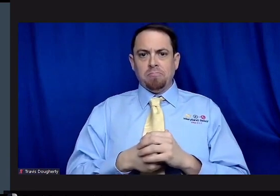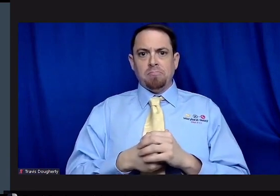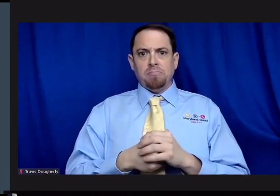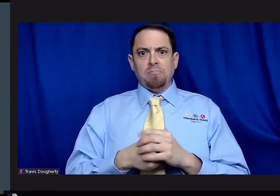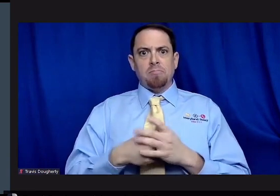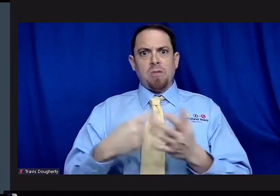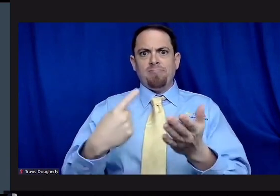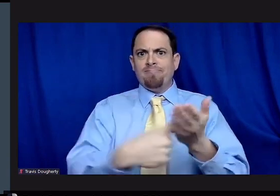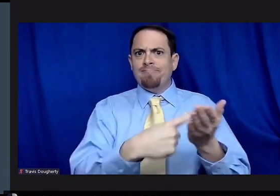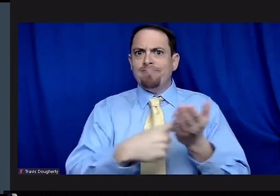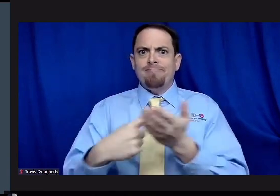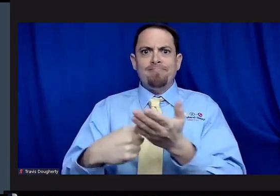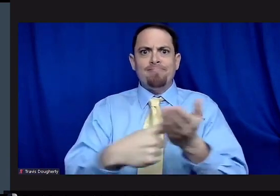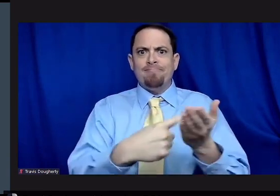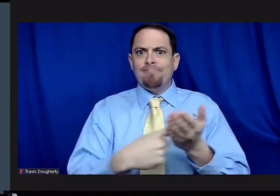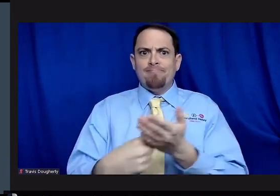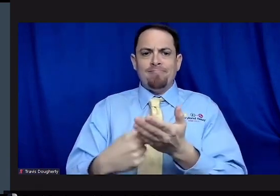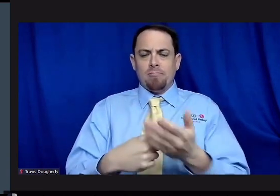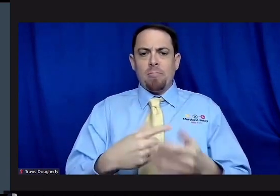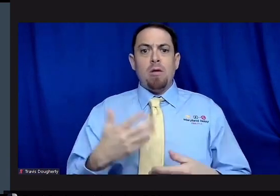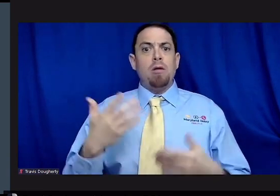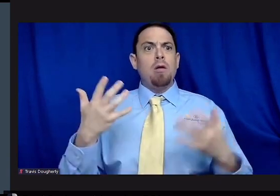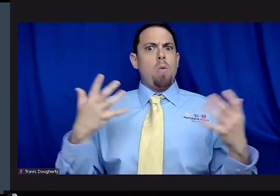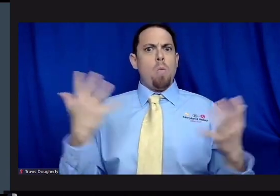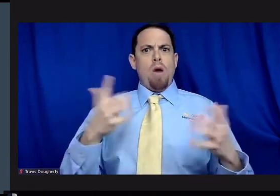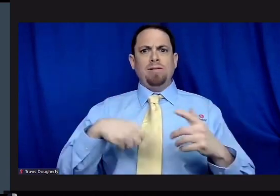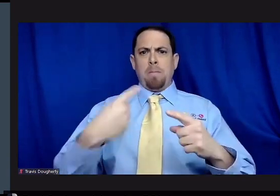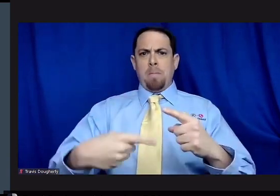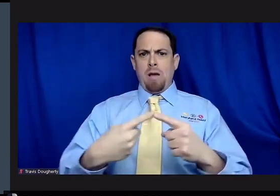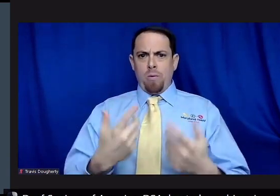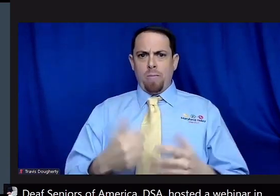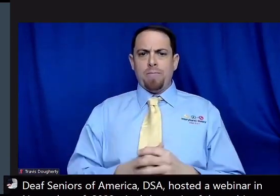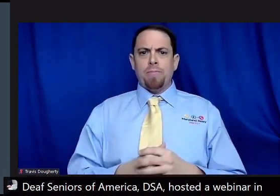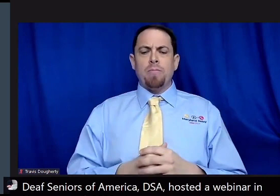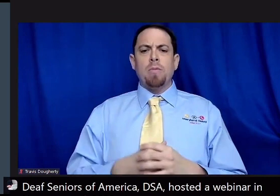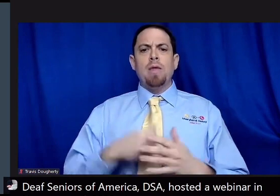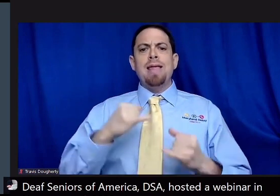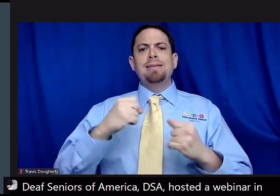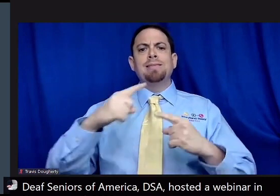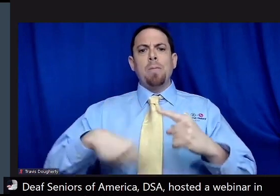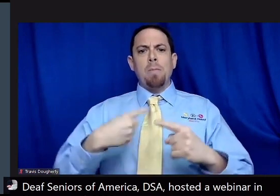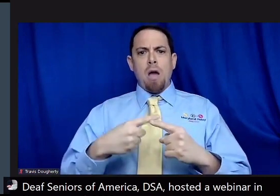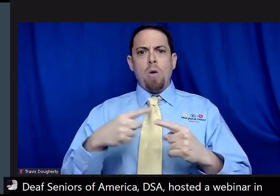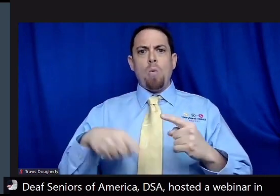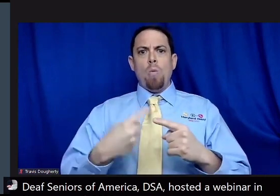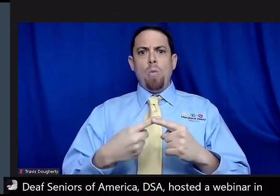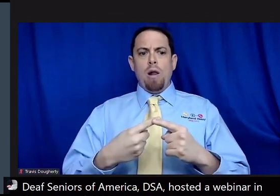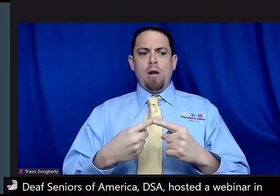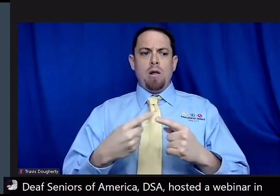And the topic of the webinar was one number. And the discussion was had